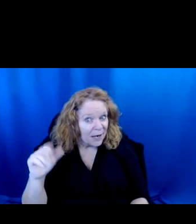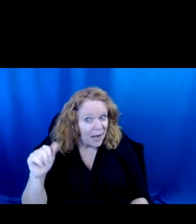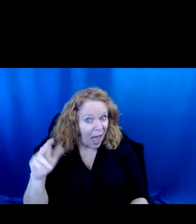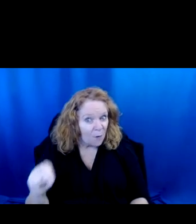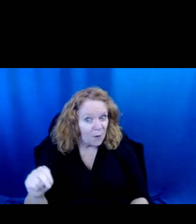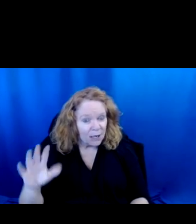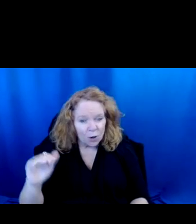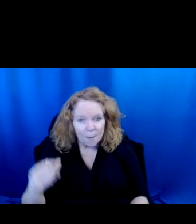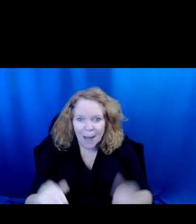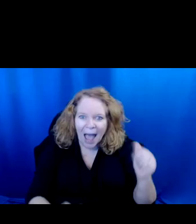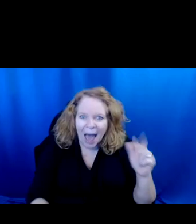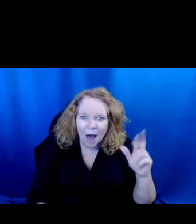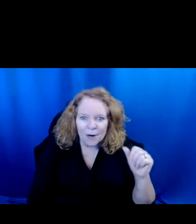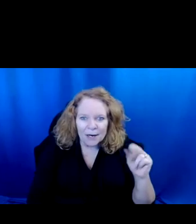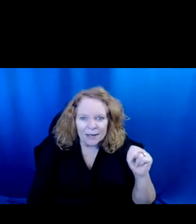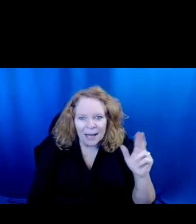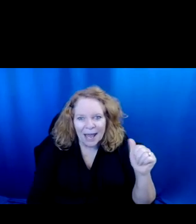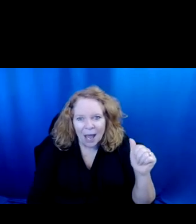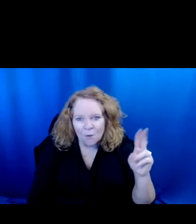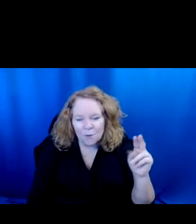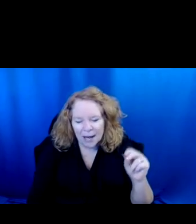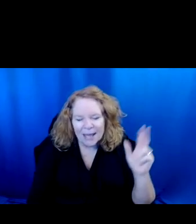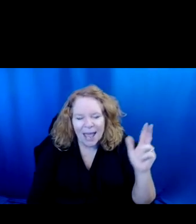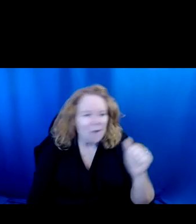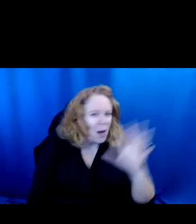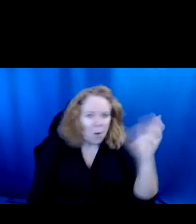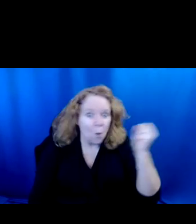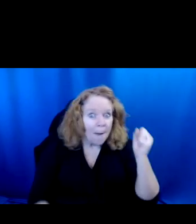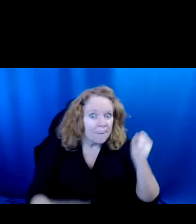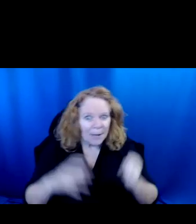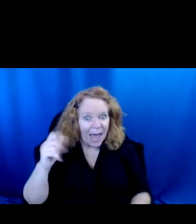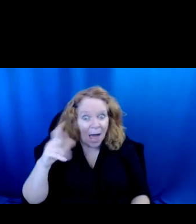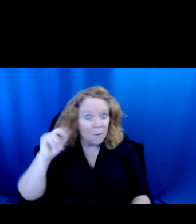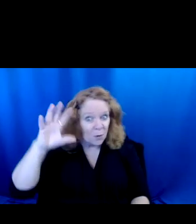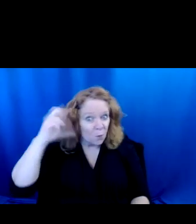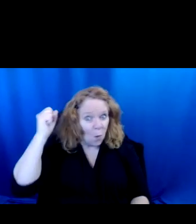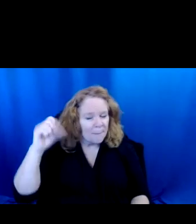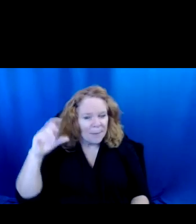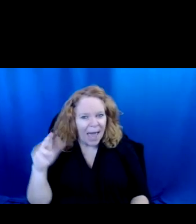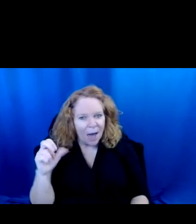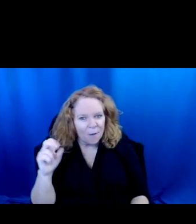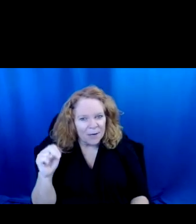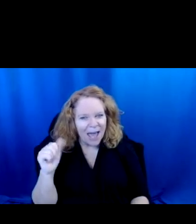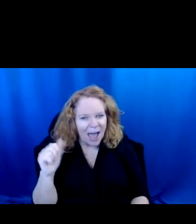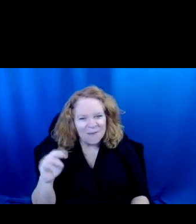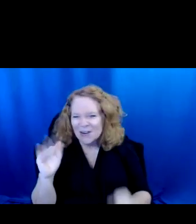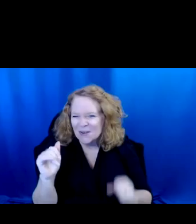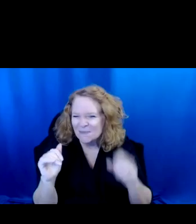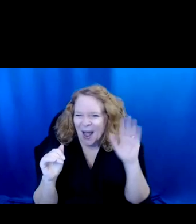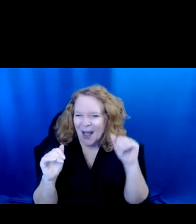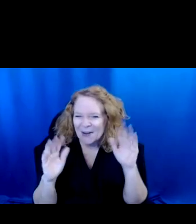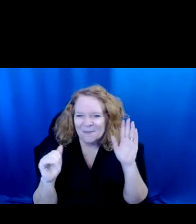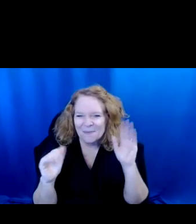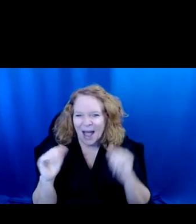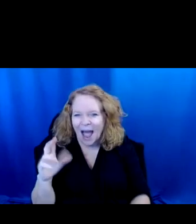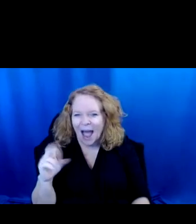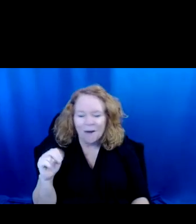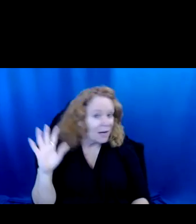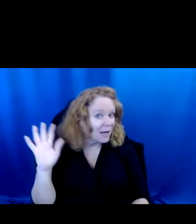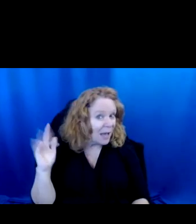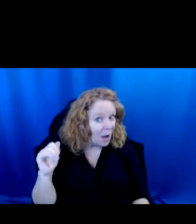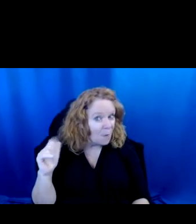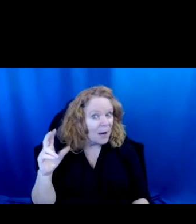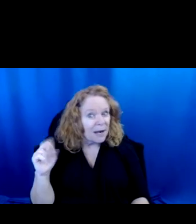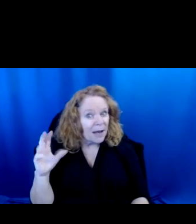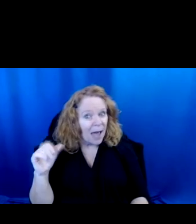goodbye, Aaron. Aaron, Aaron, goodbye, Aaron. Whoop, Aaron, whoop, Aaron. Goodbye, goodbye, goodbye, Aaron. Aaron,